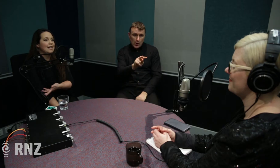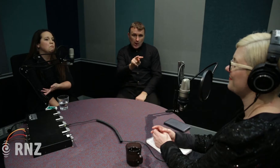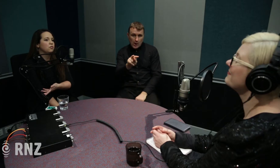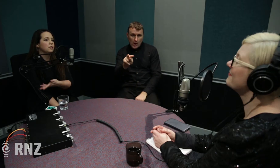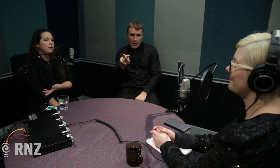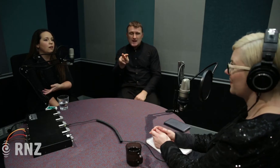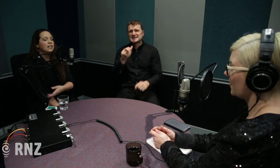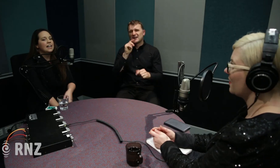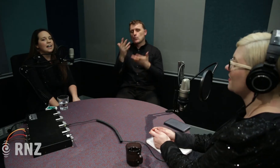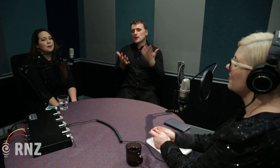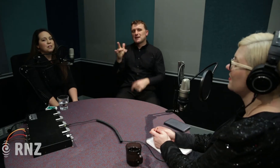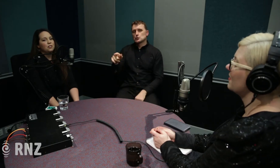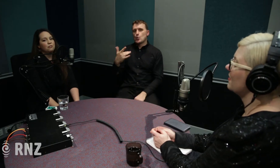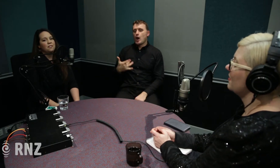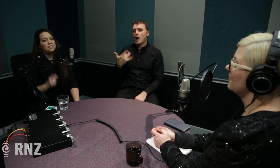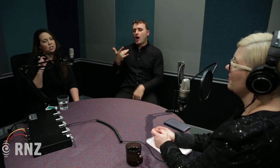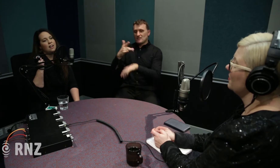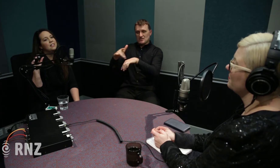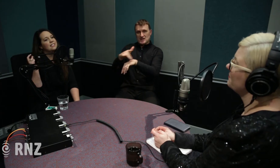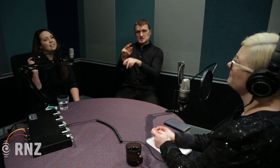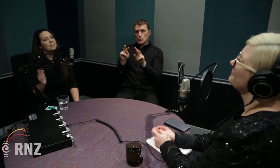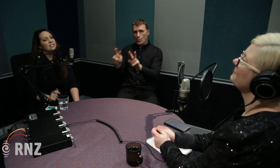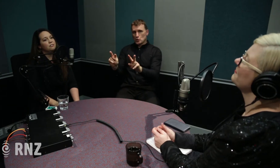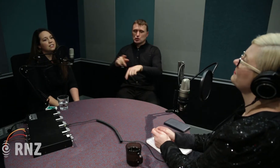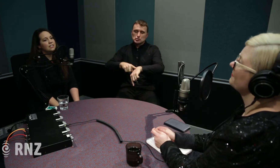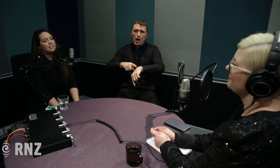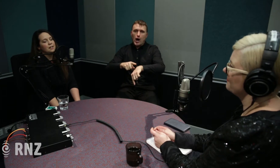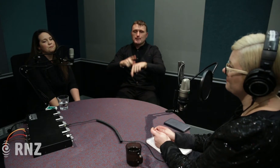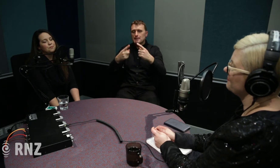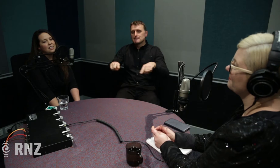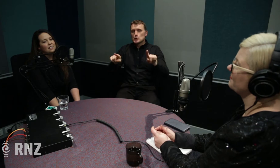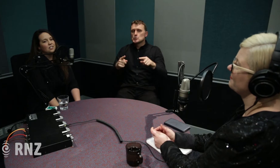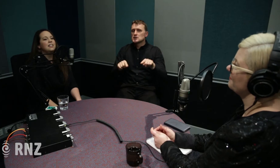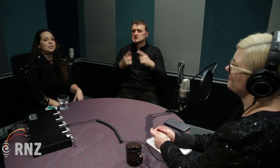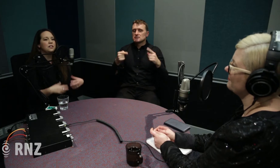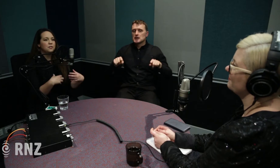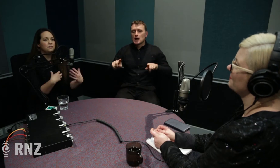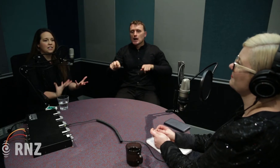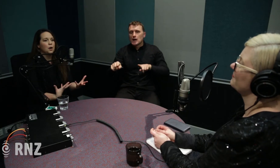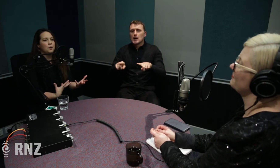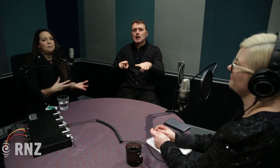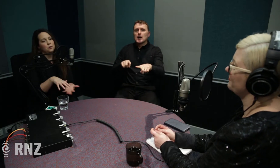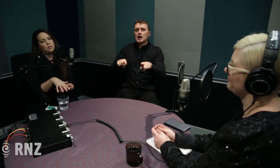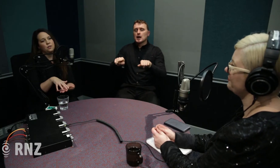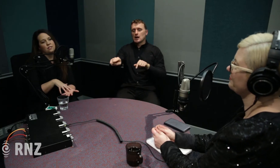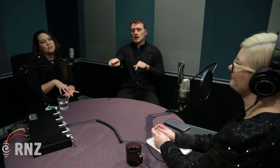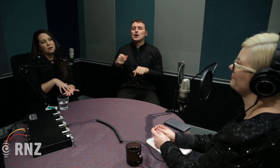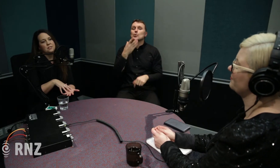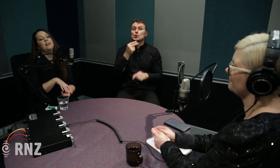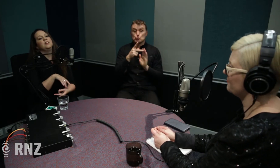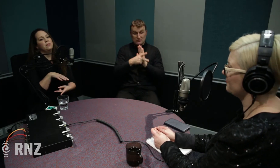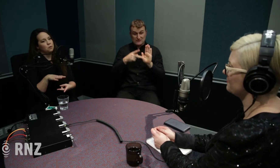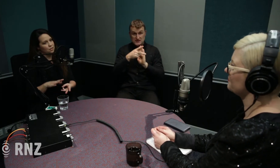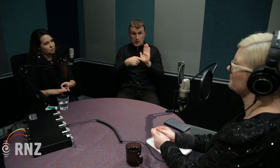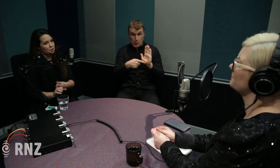watch in the sound booth as well, you find that the timing is slightly different. So we use a video and we also use a